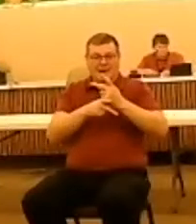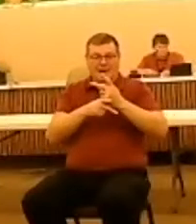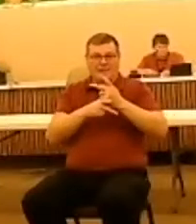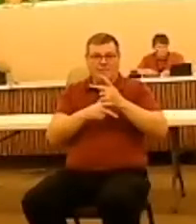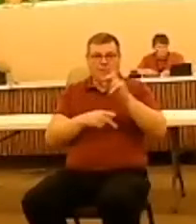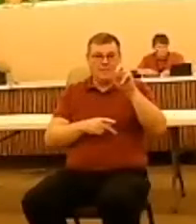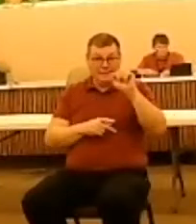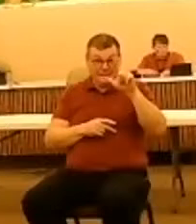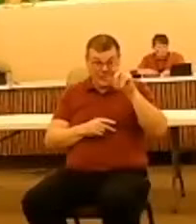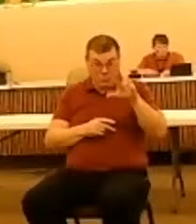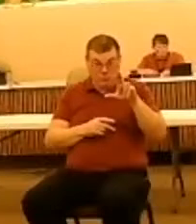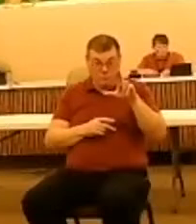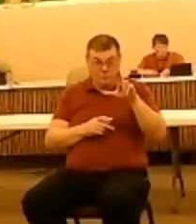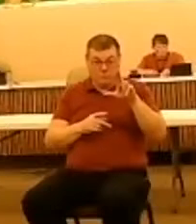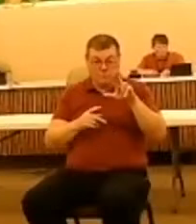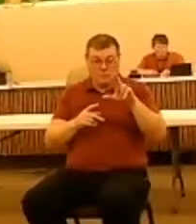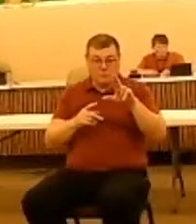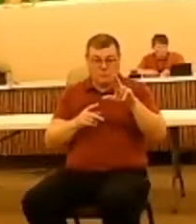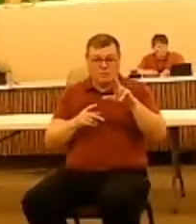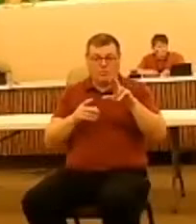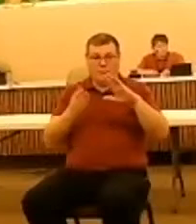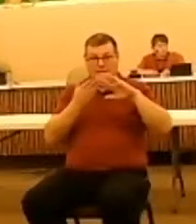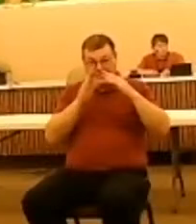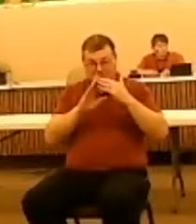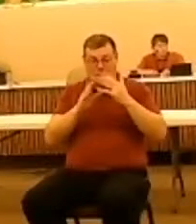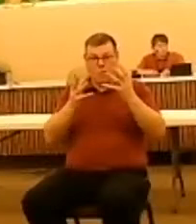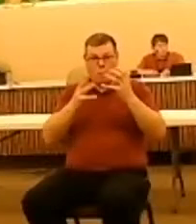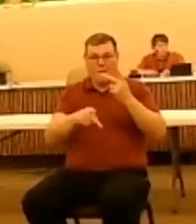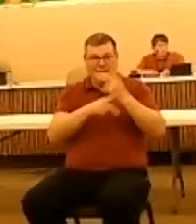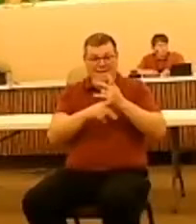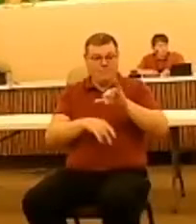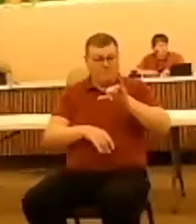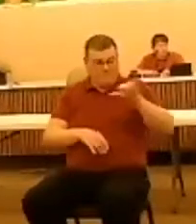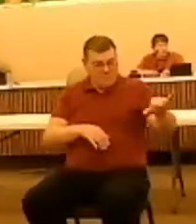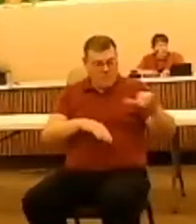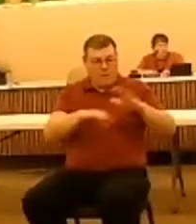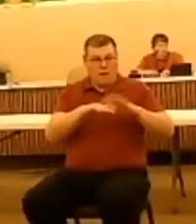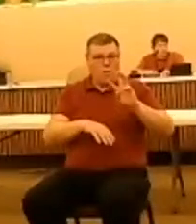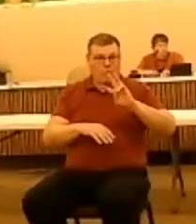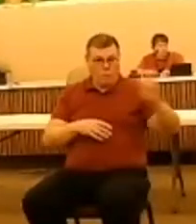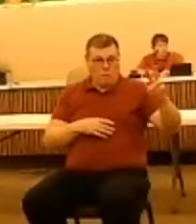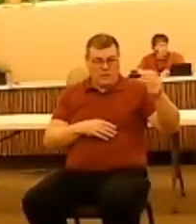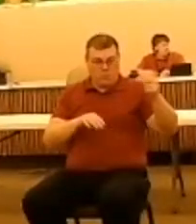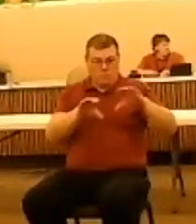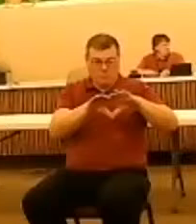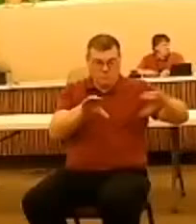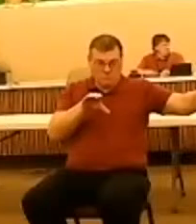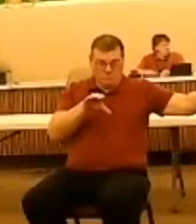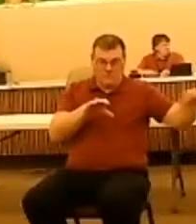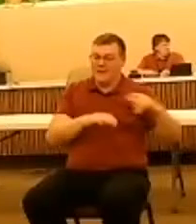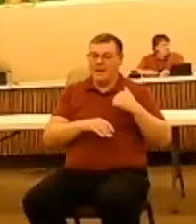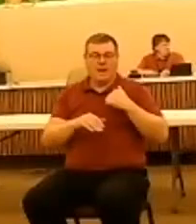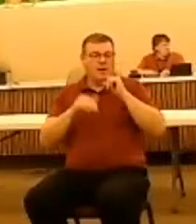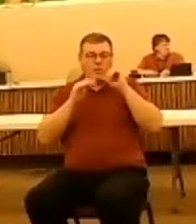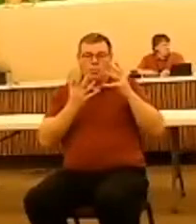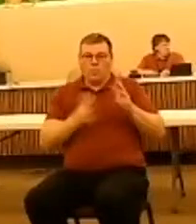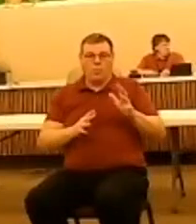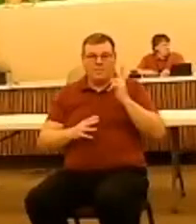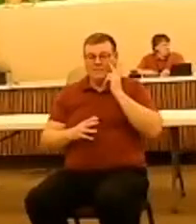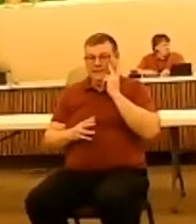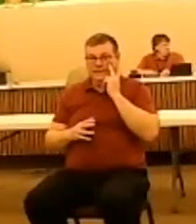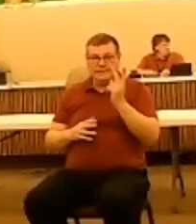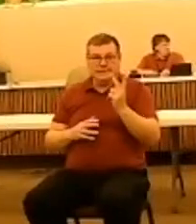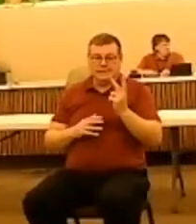the town wanted to keep the dealers on West Henrietta Road. Right. I just don't want to see a bunch